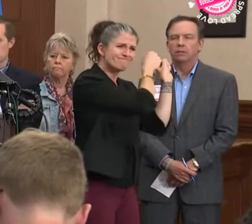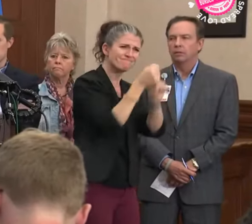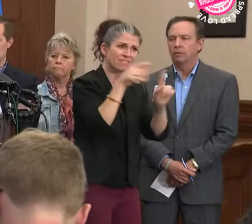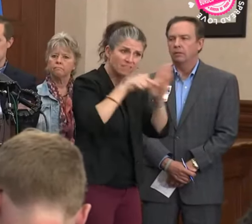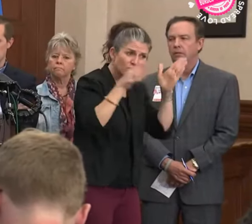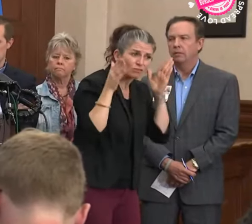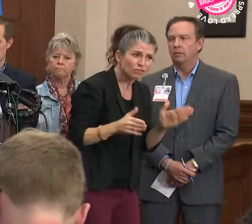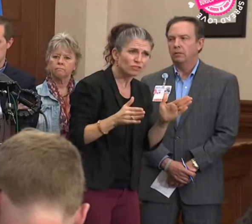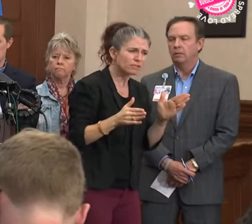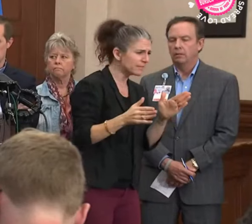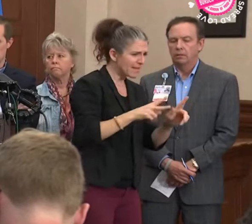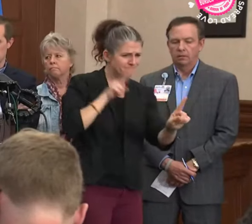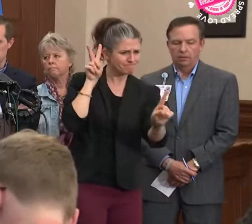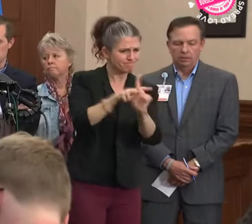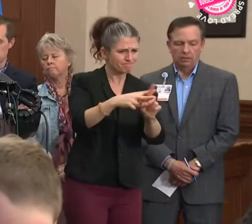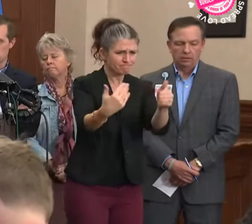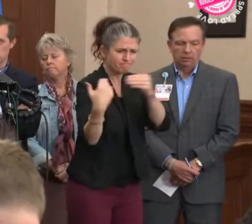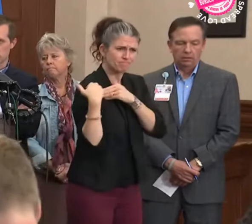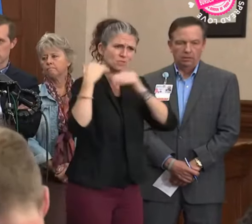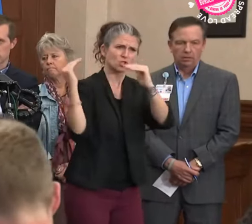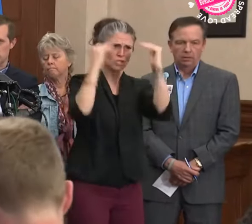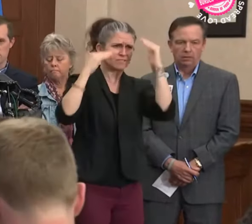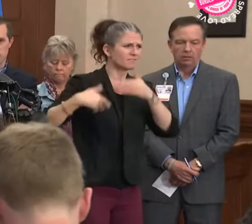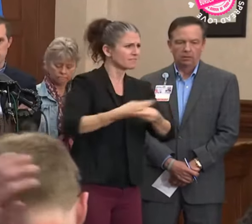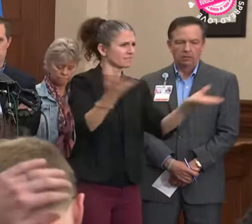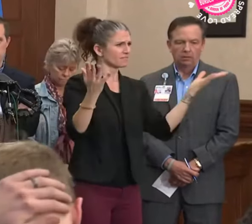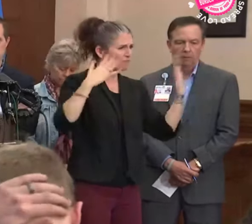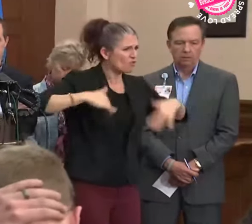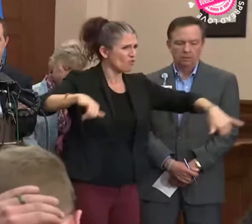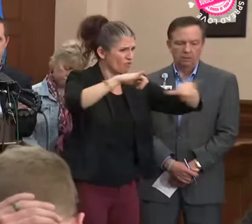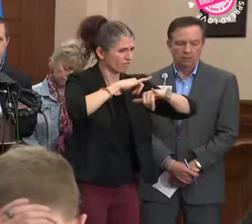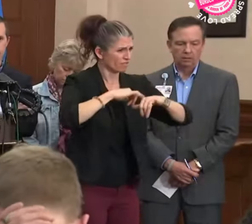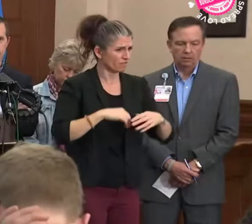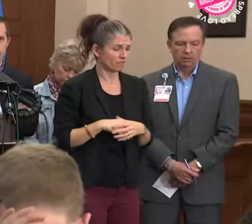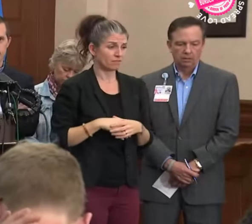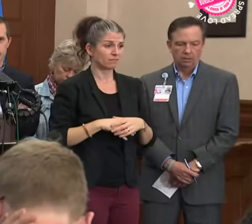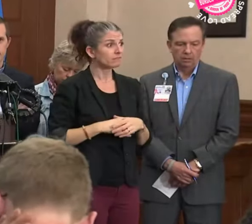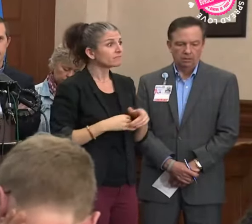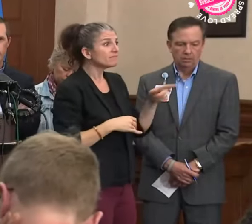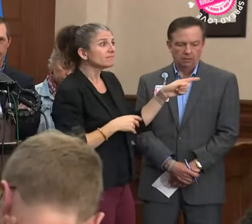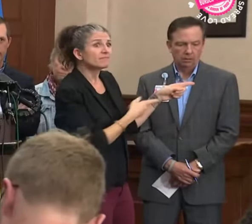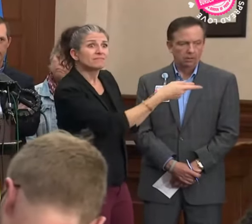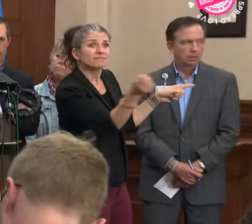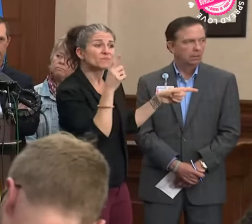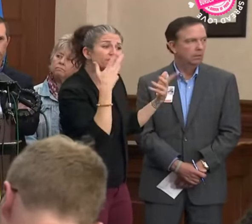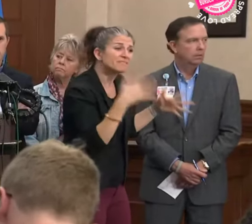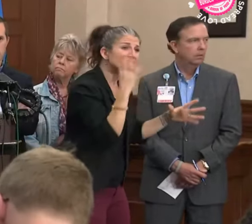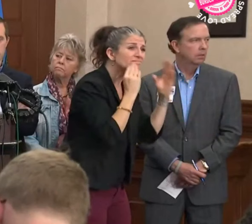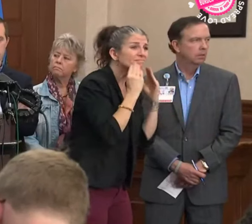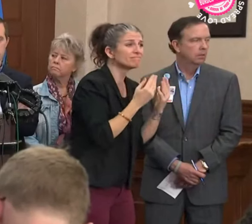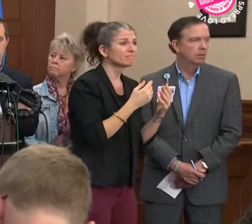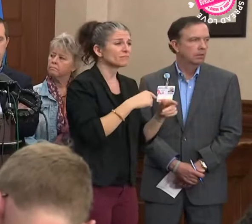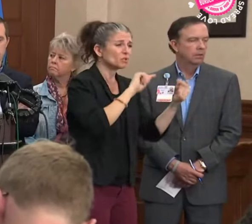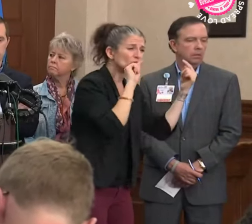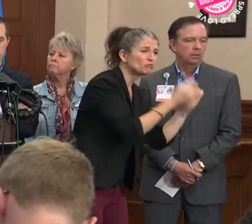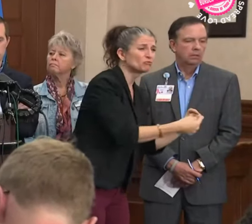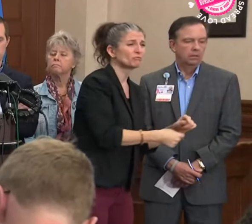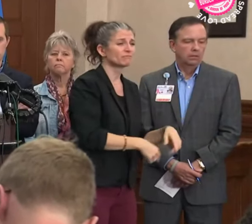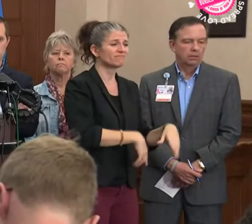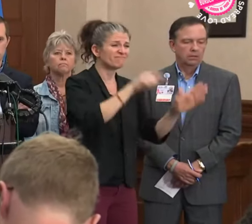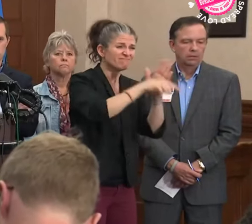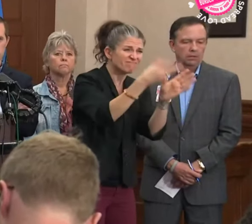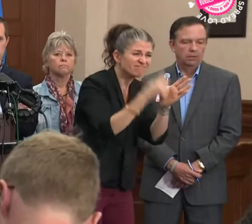To the families of those who have been injured or killed, I know that no words can